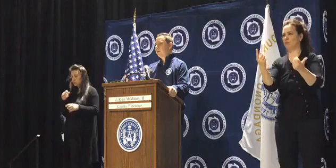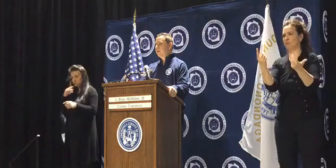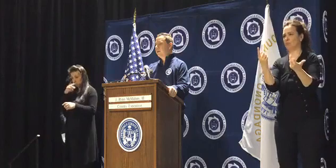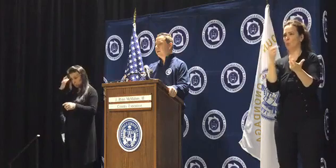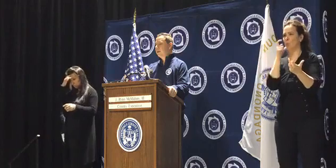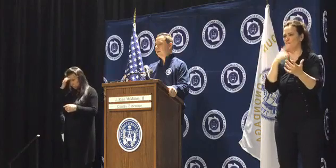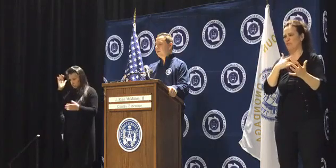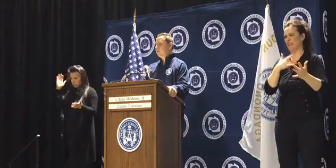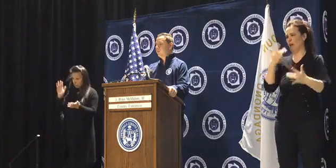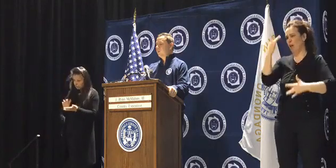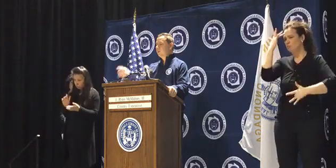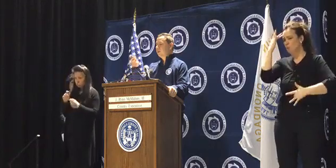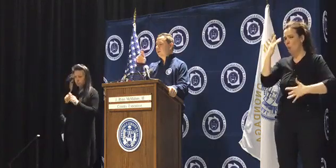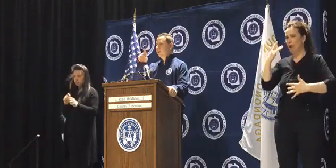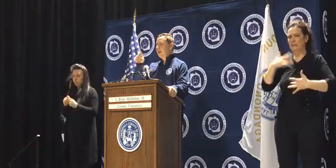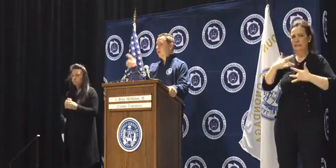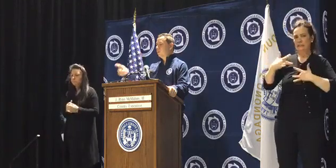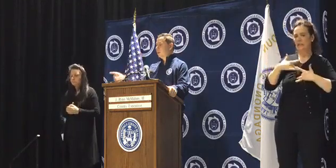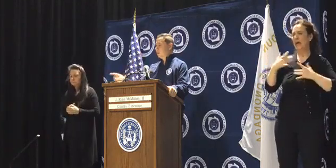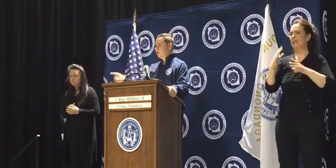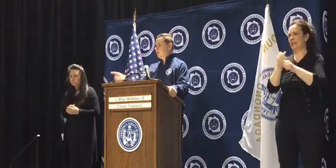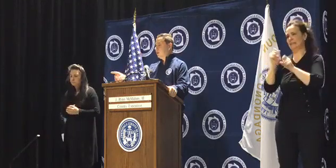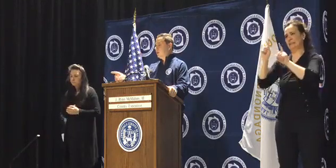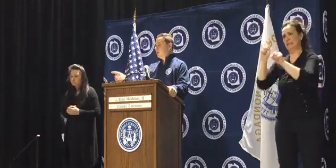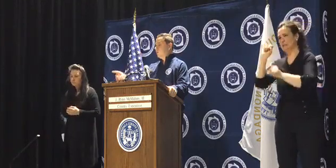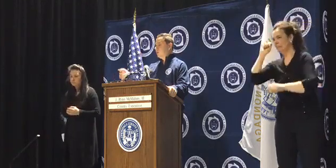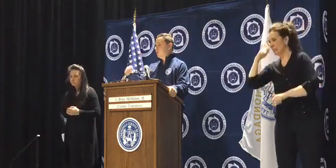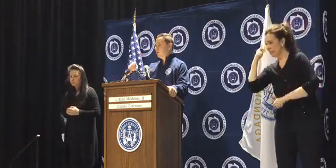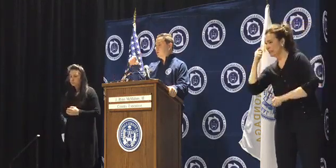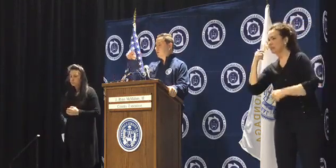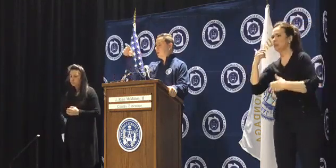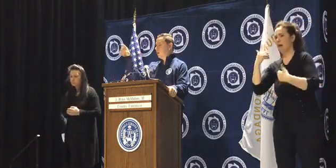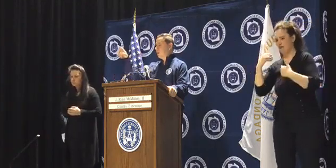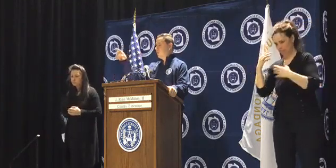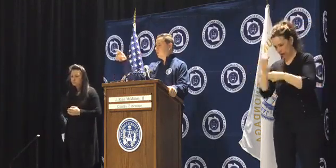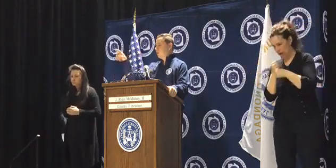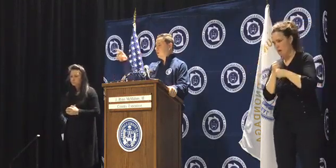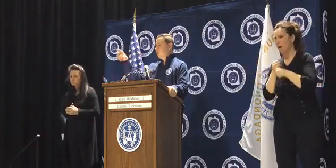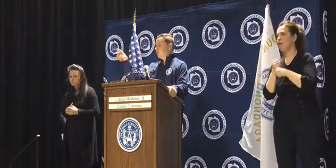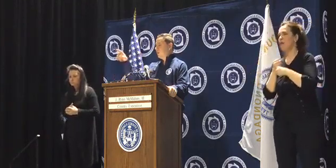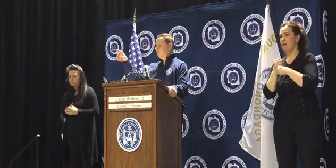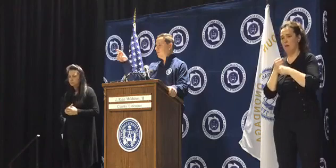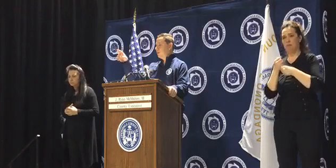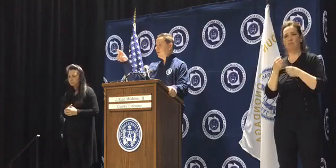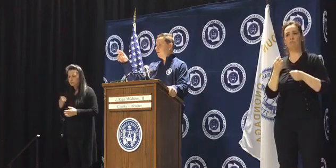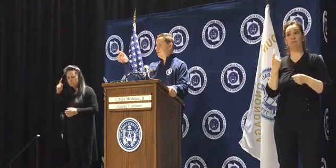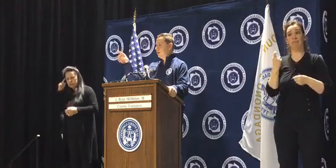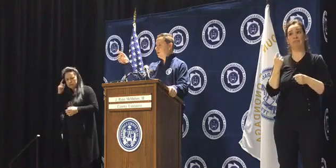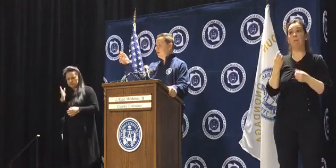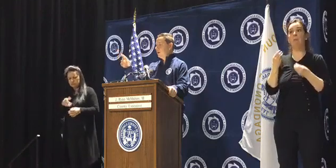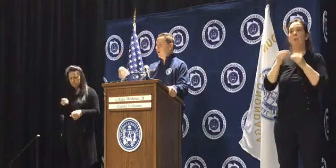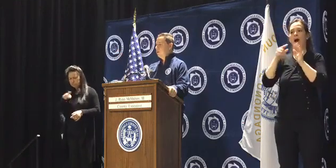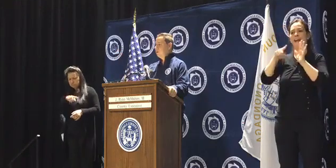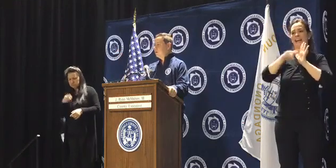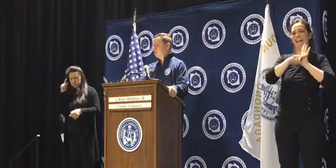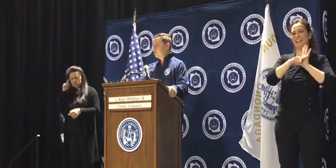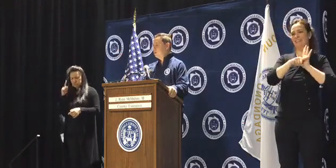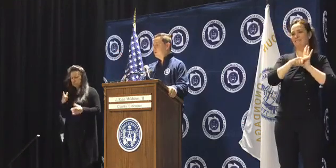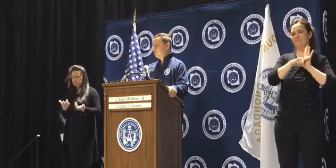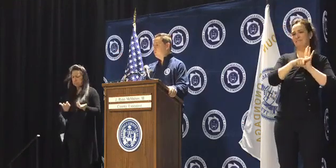hate that we see a downtick and we start to see our curve go like this, but then because